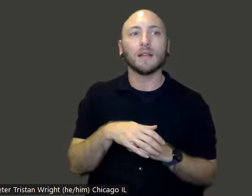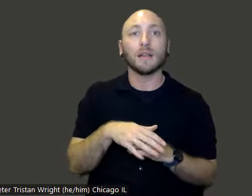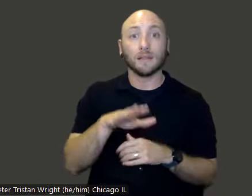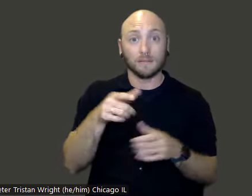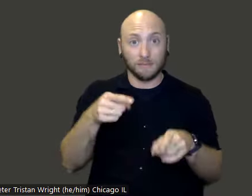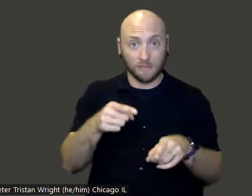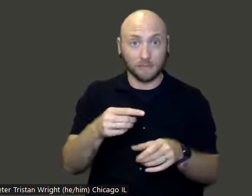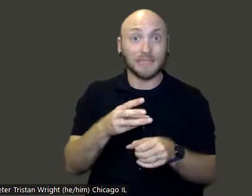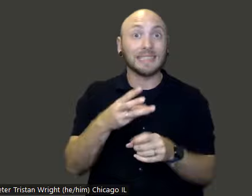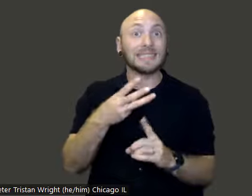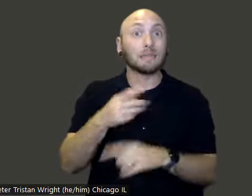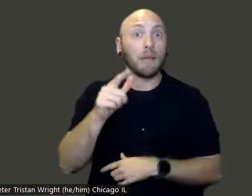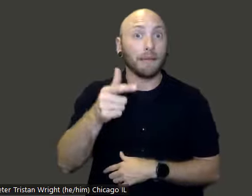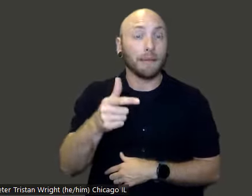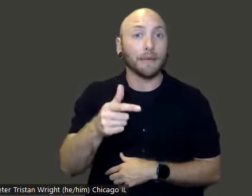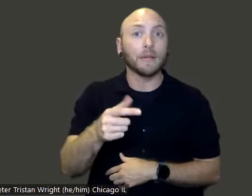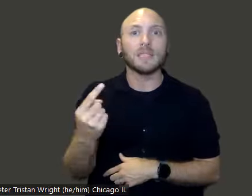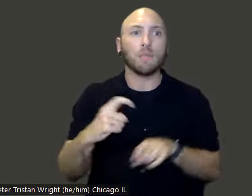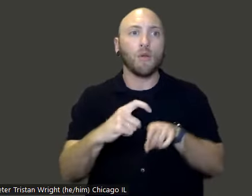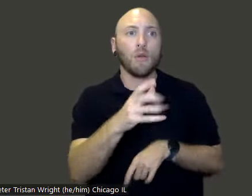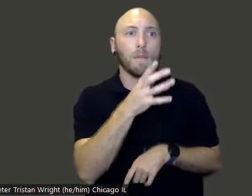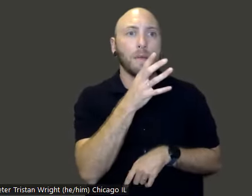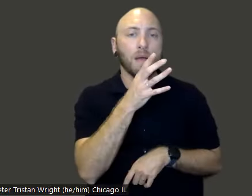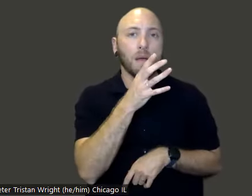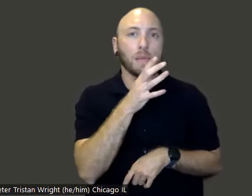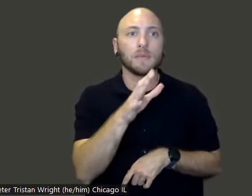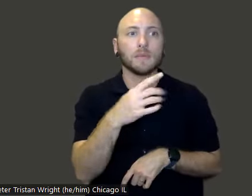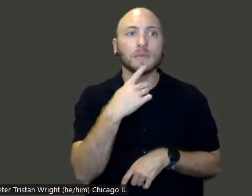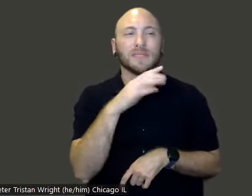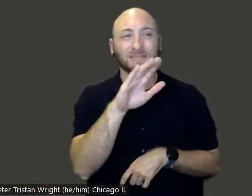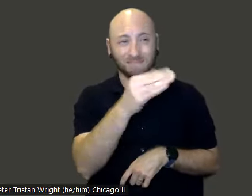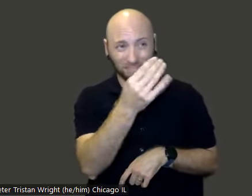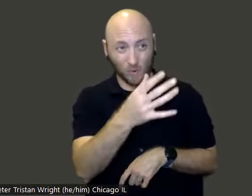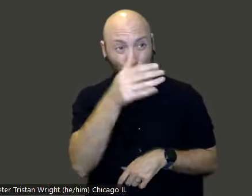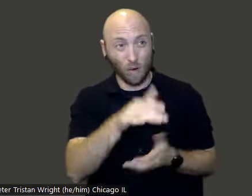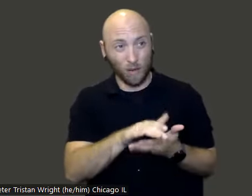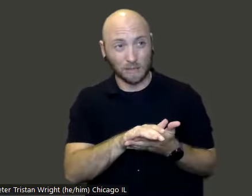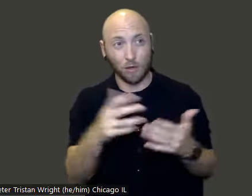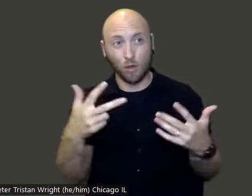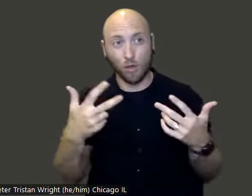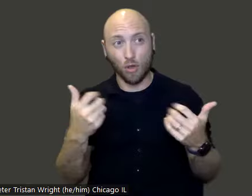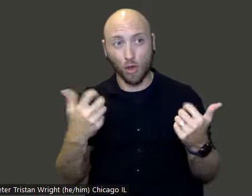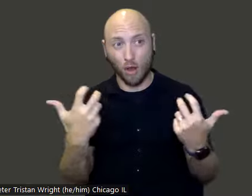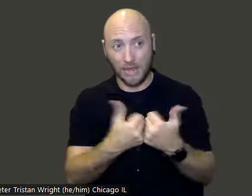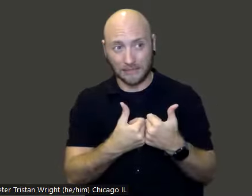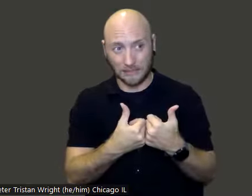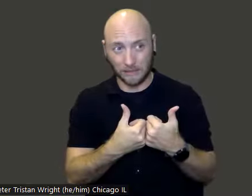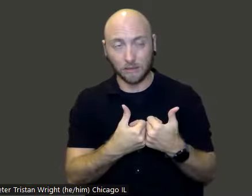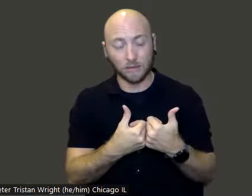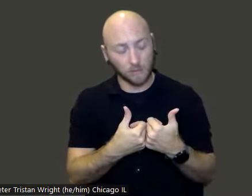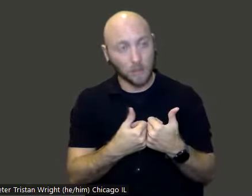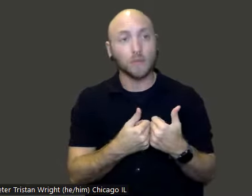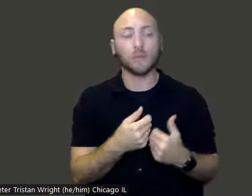wreck," and we went to the hospital, and he had gotten a DUI.